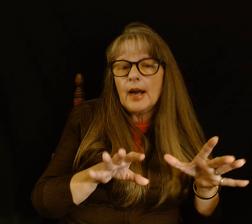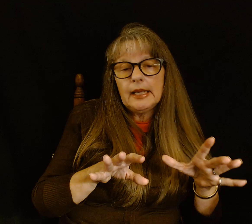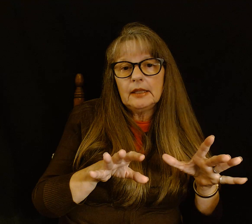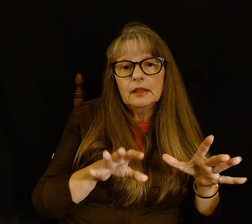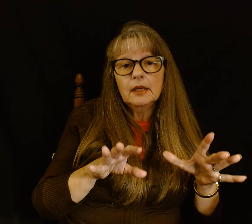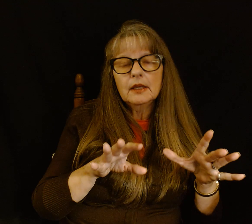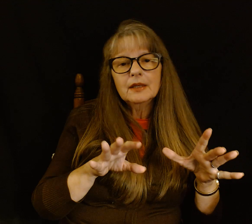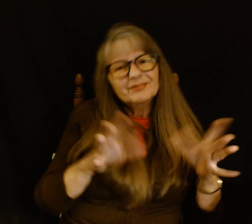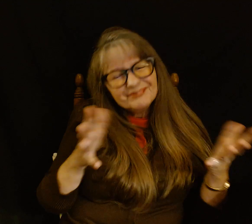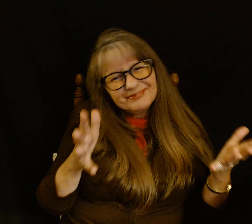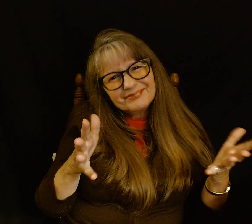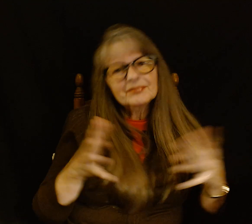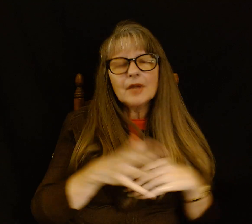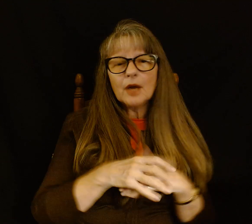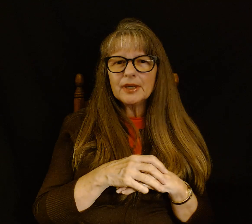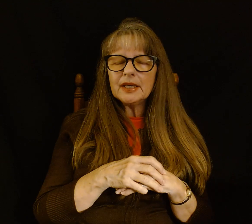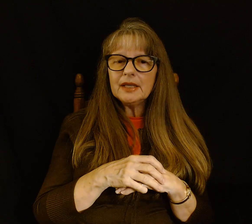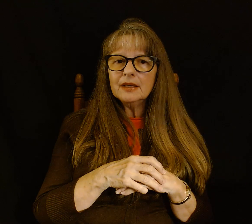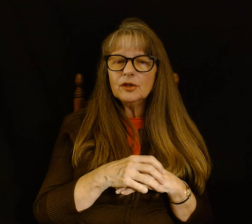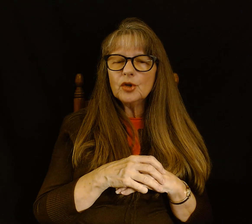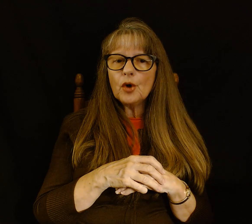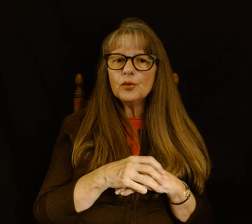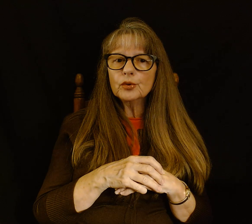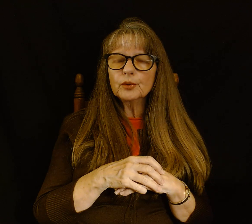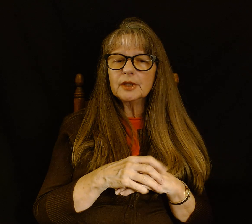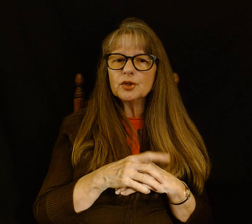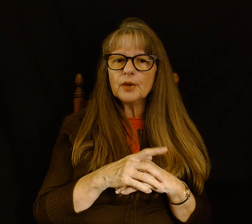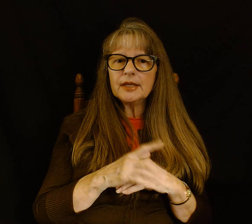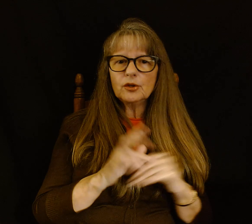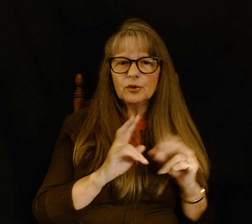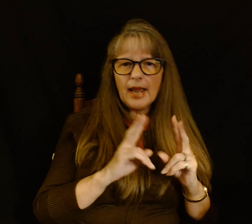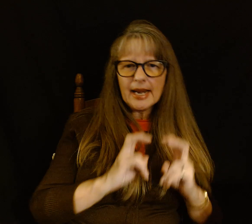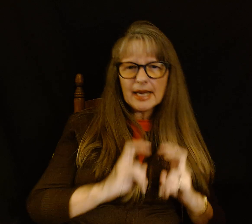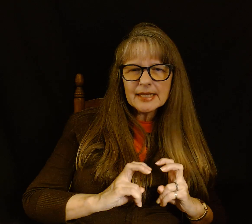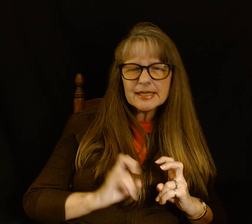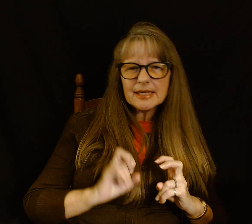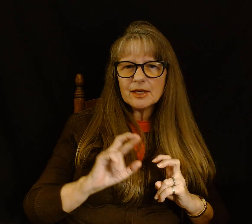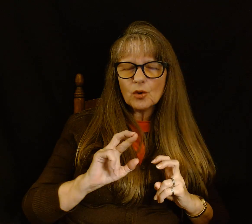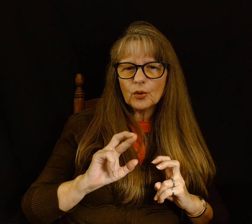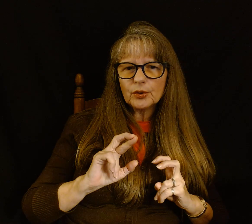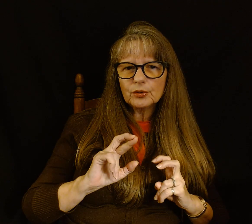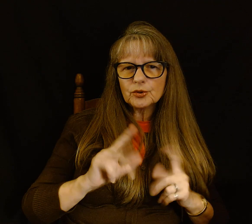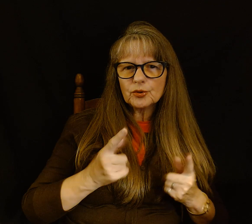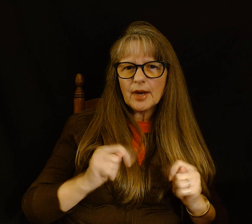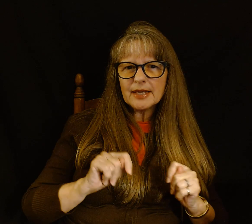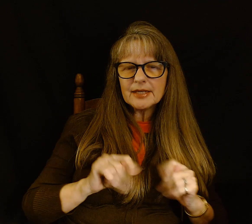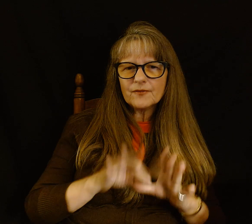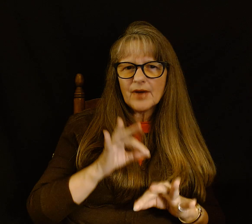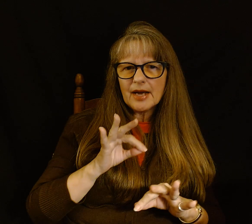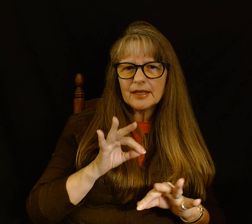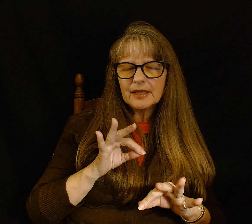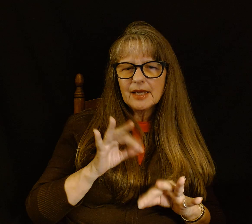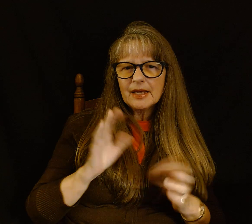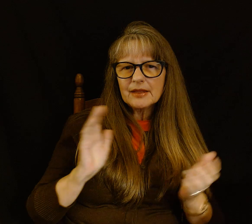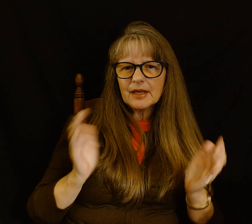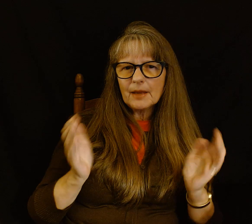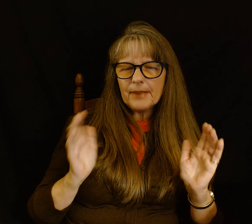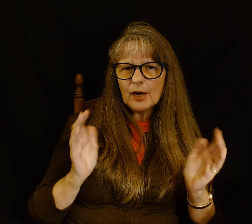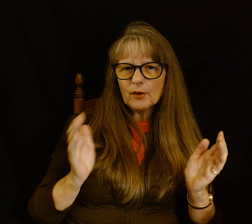writing. Not really, you're really you're analyzing it, or you're trying to find the